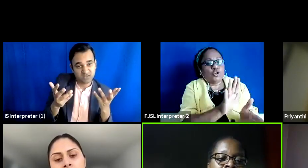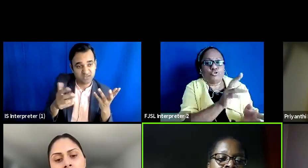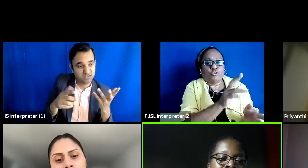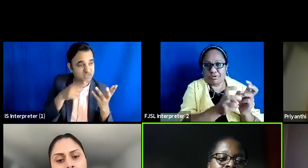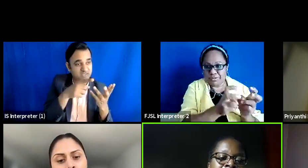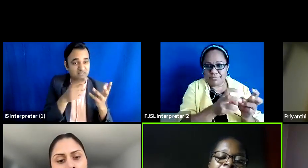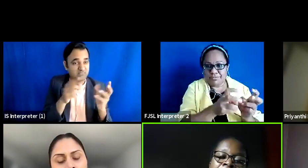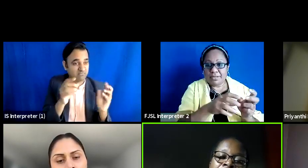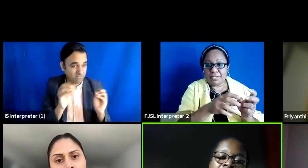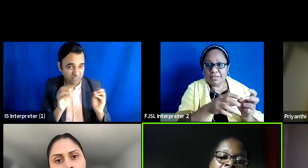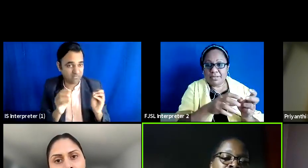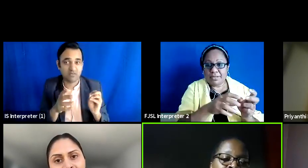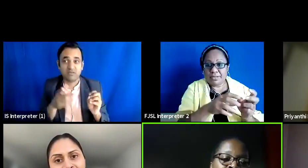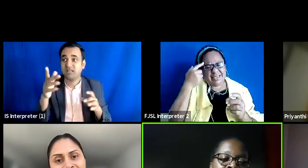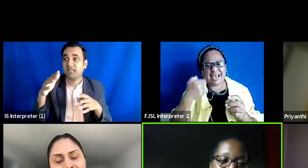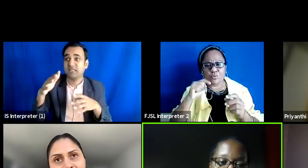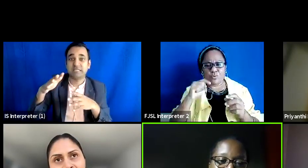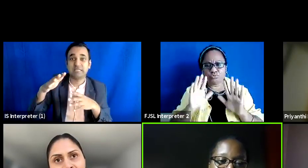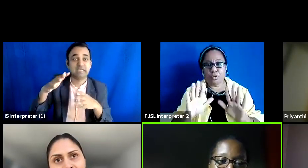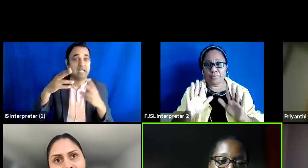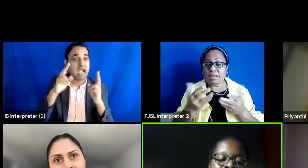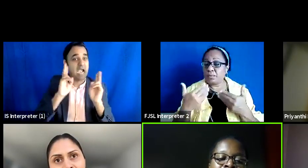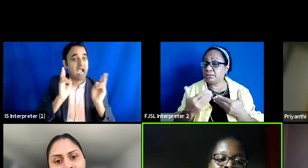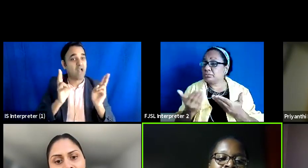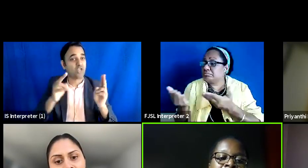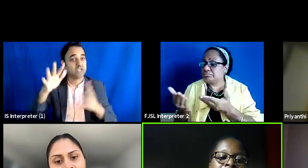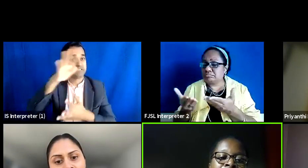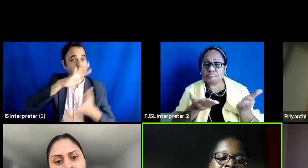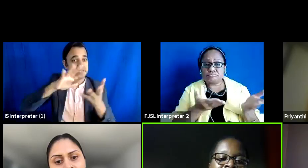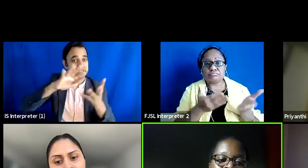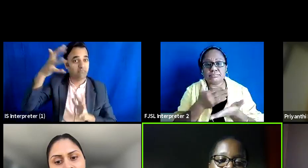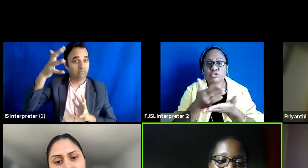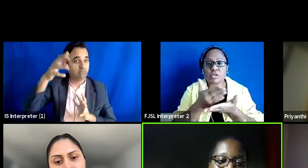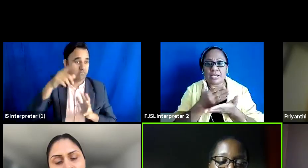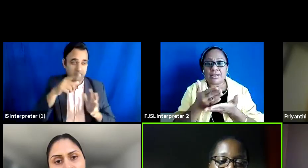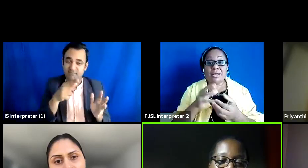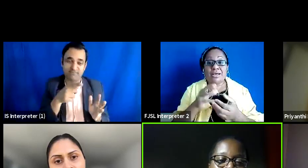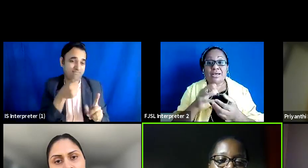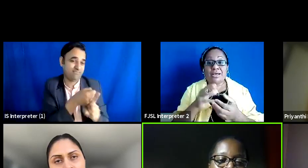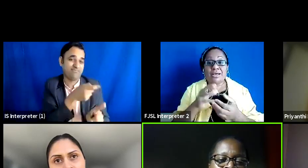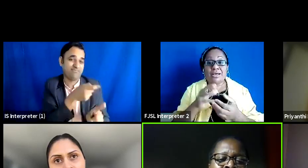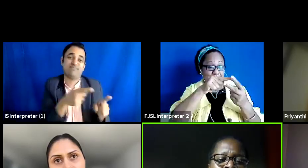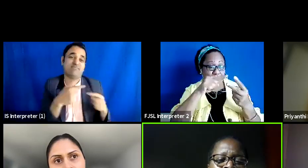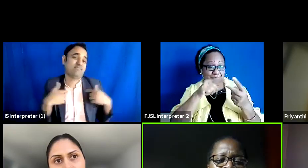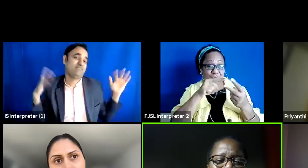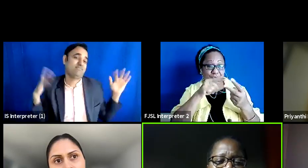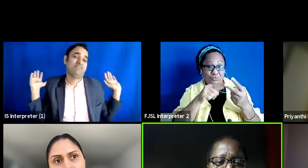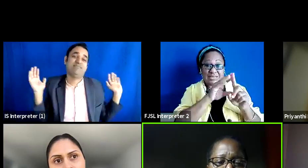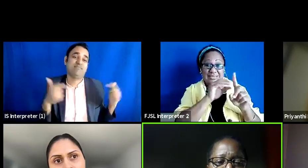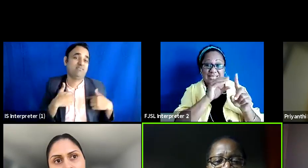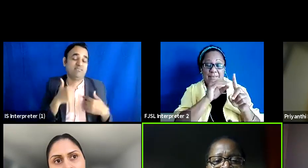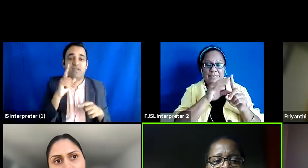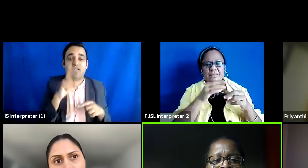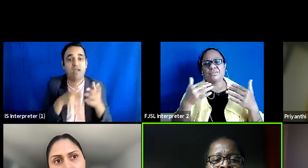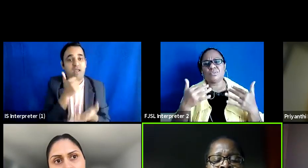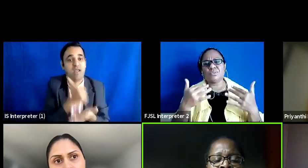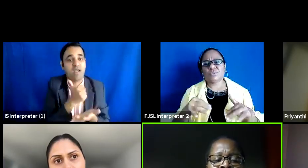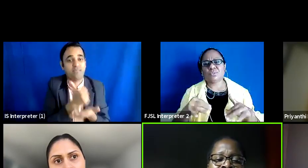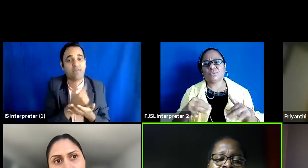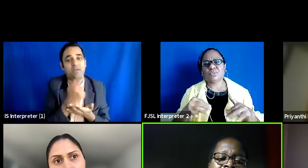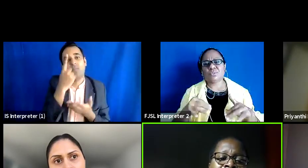can also come in, but these two cases for me presents the extremes